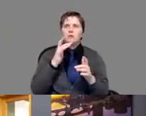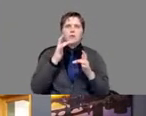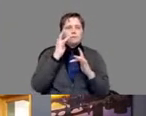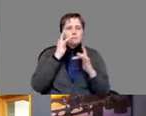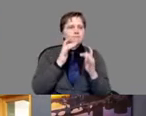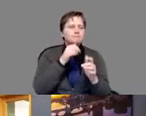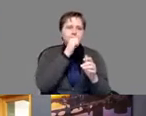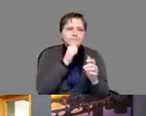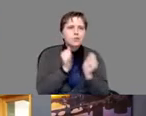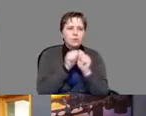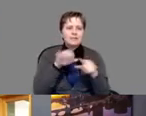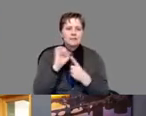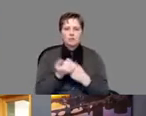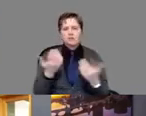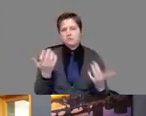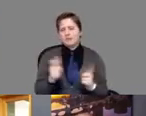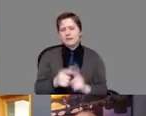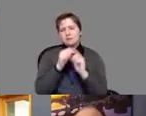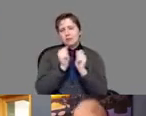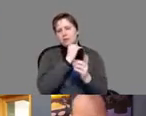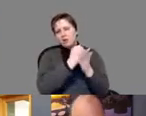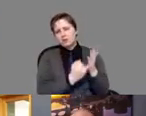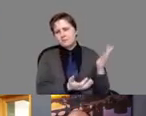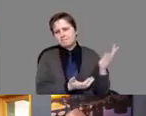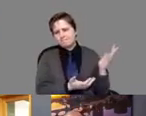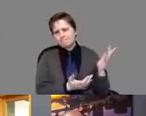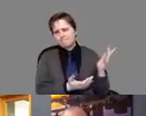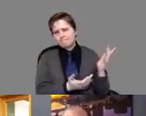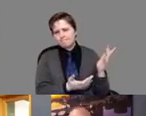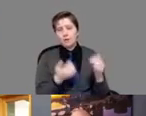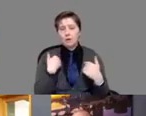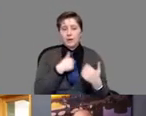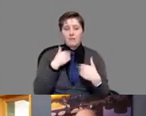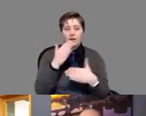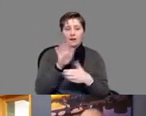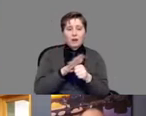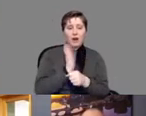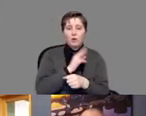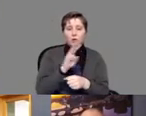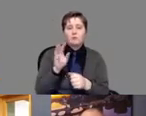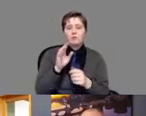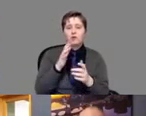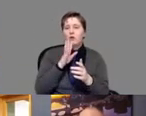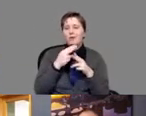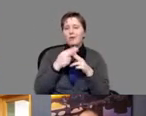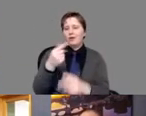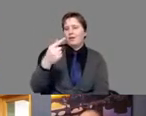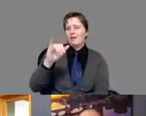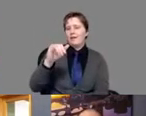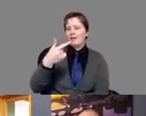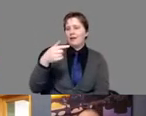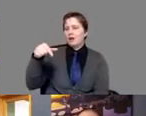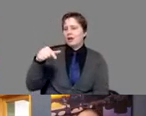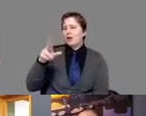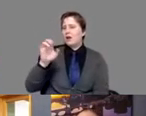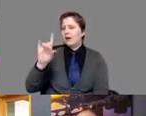deal with this, especially in the arts. So we have a section on our site that's called the Gig Guide, and the Gig Guide traditionally has